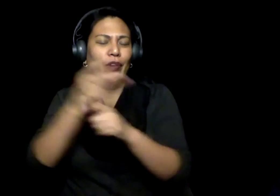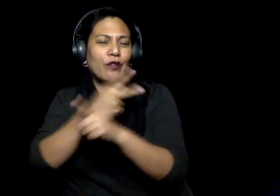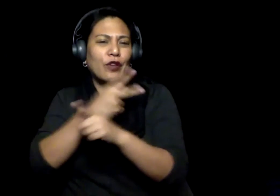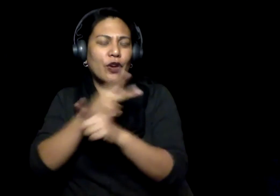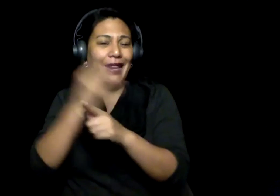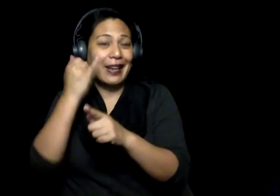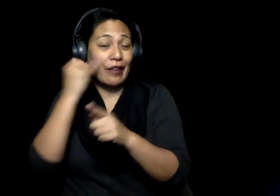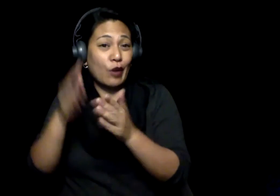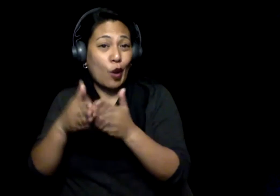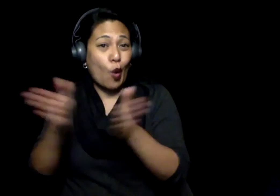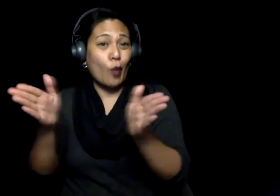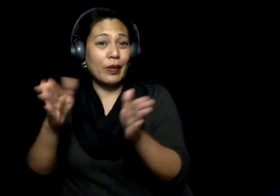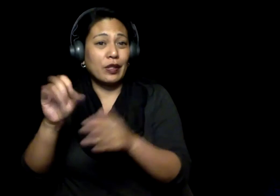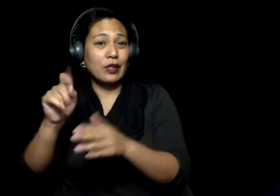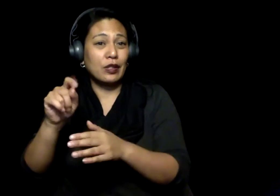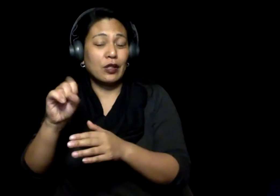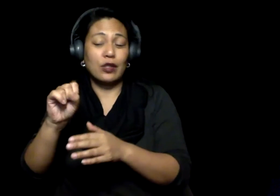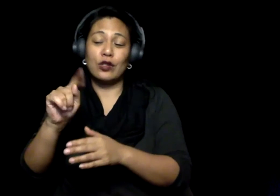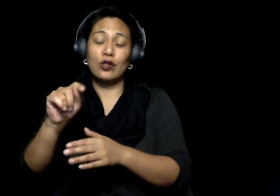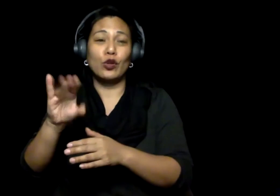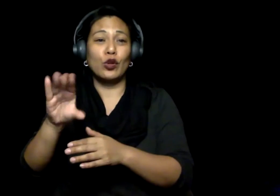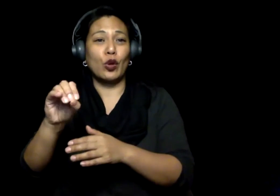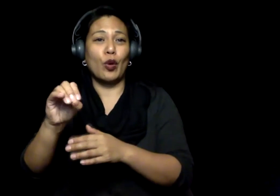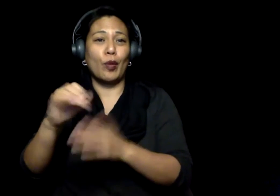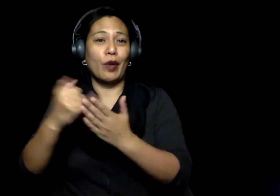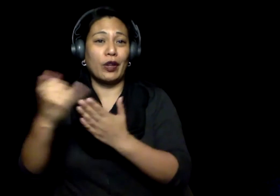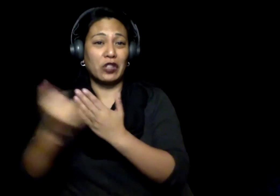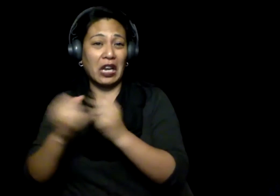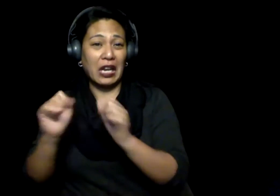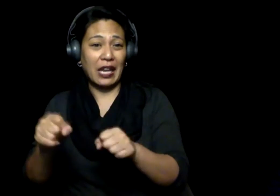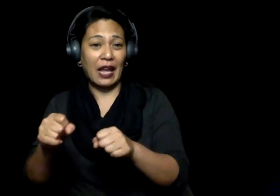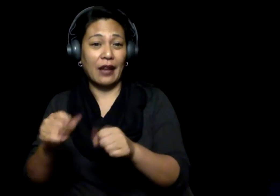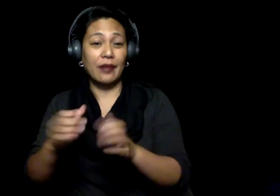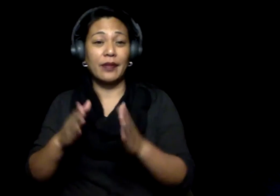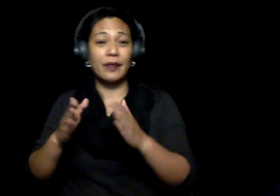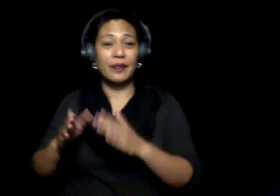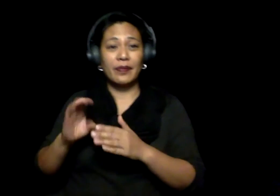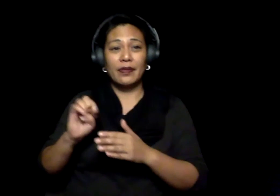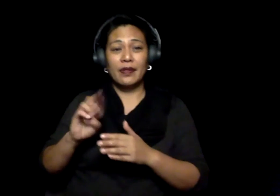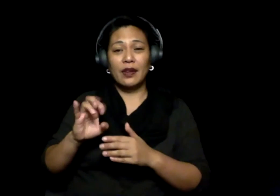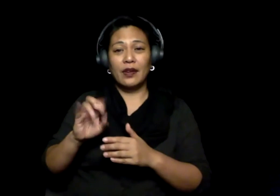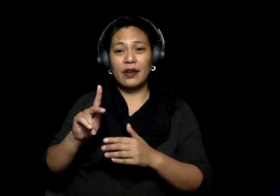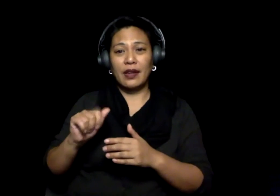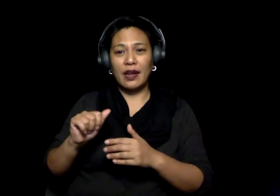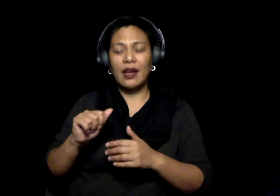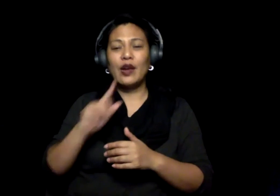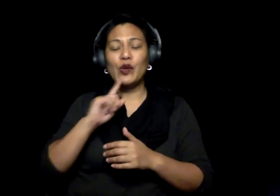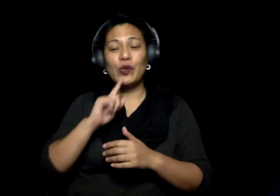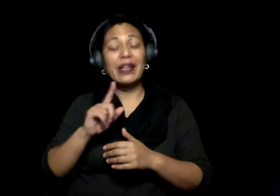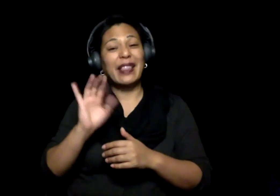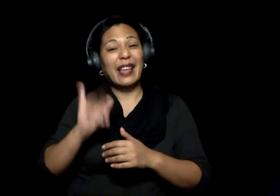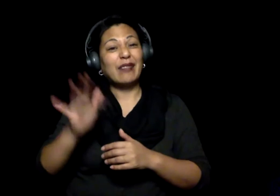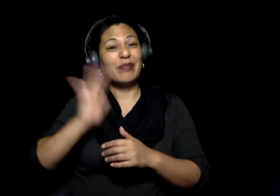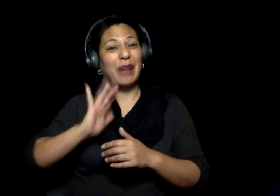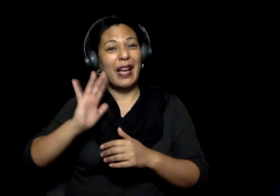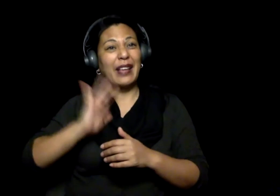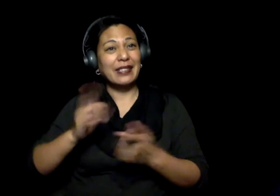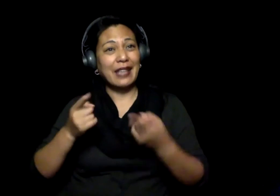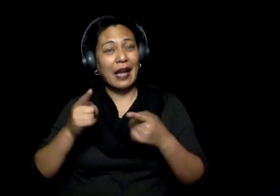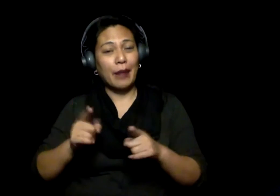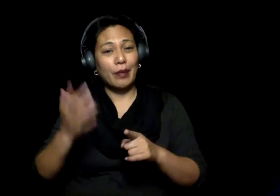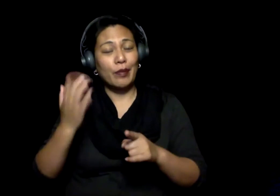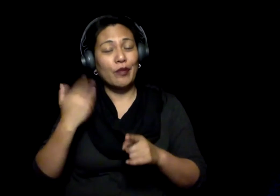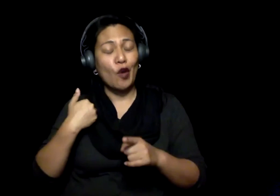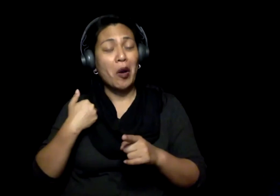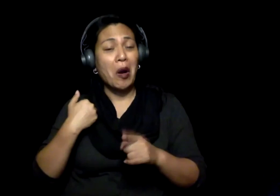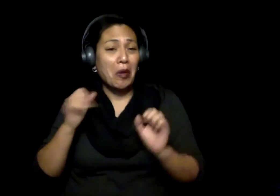open studio kind of project. Yeah, something like that has definitely happened in the past, and it's definitely